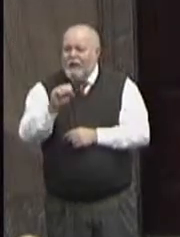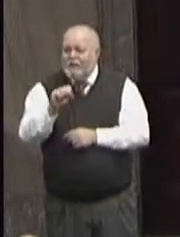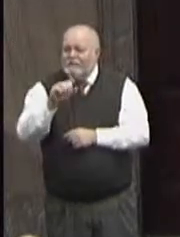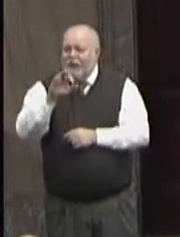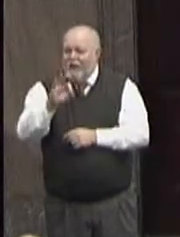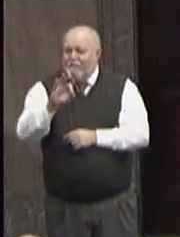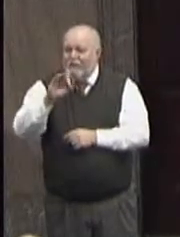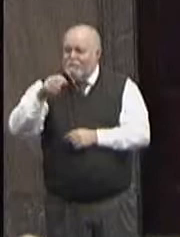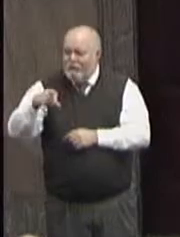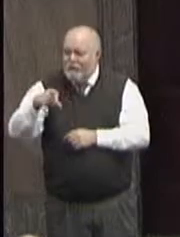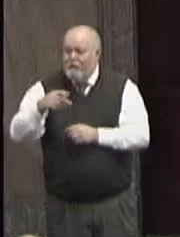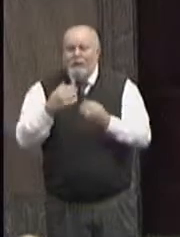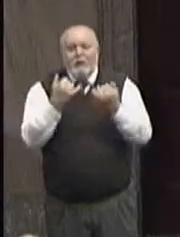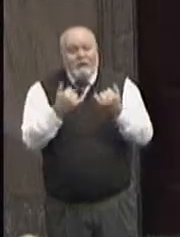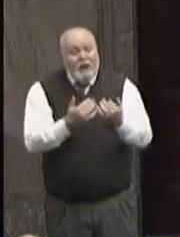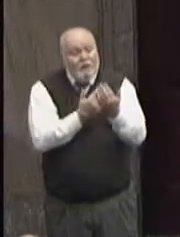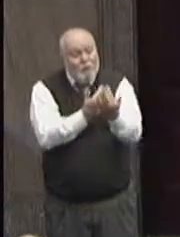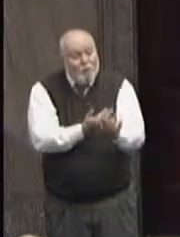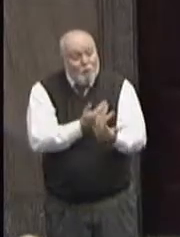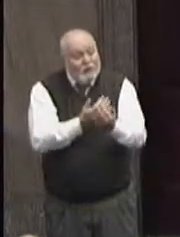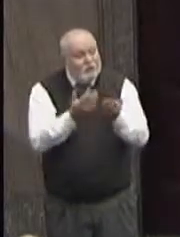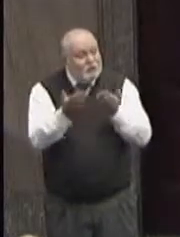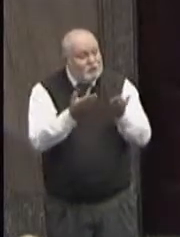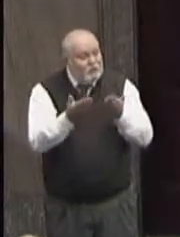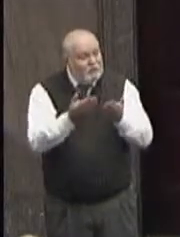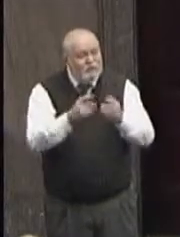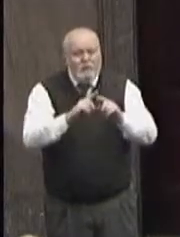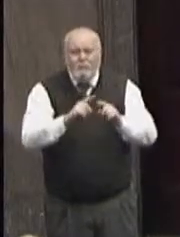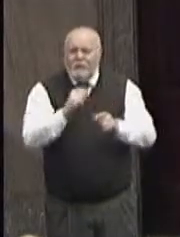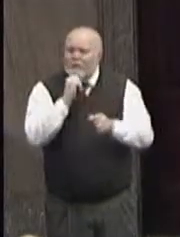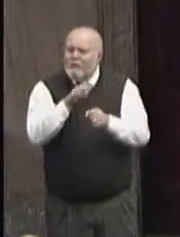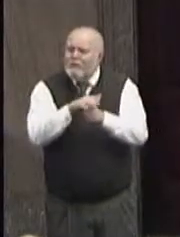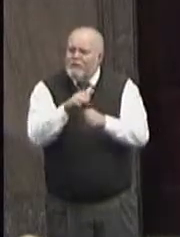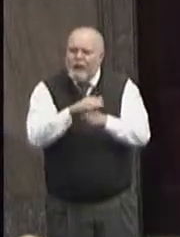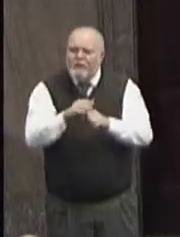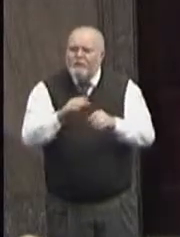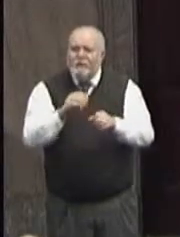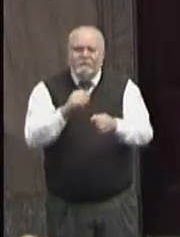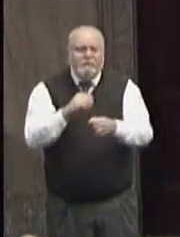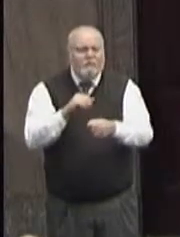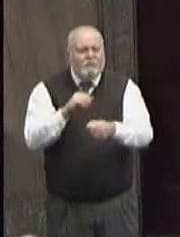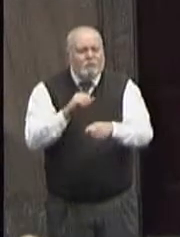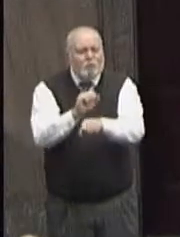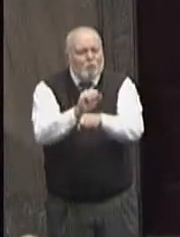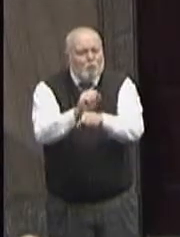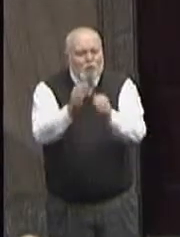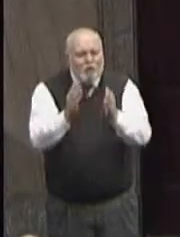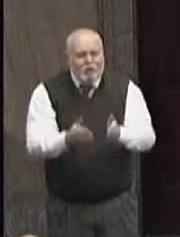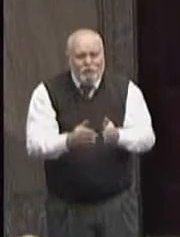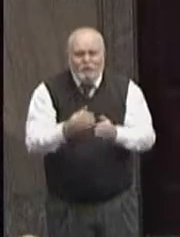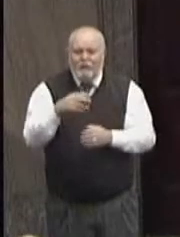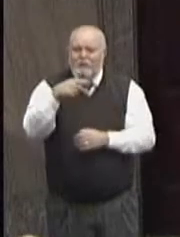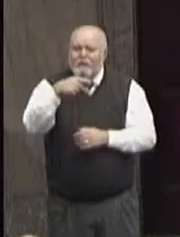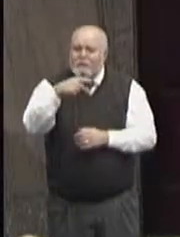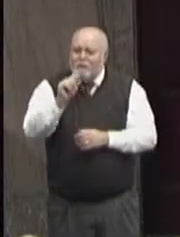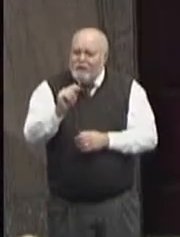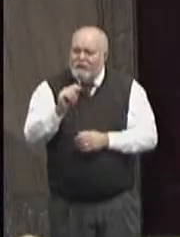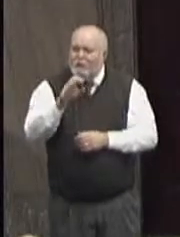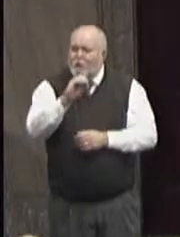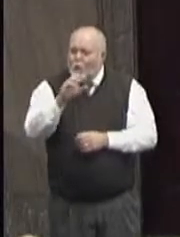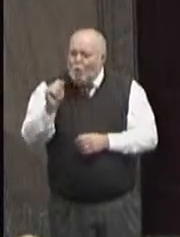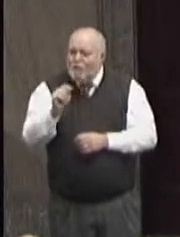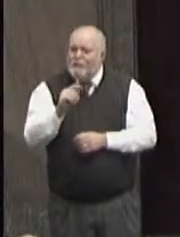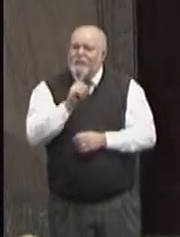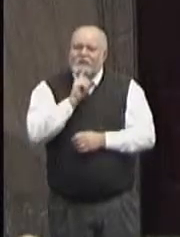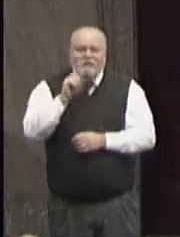now waiting for services due to a shortage of providers in all disciplines: PT, OT, speech, teacher of the deaf, and special